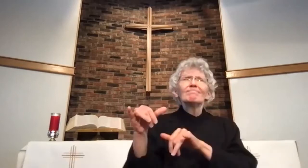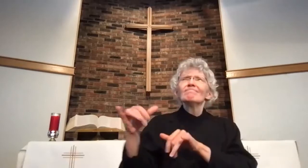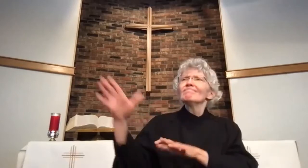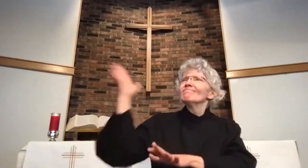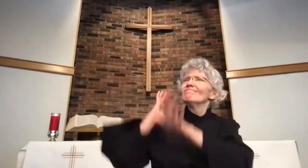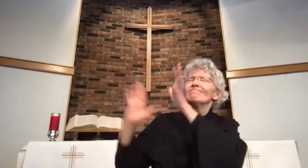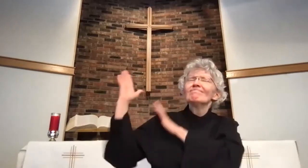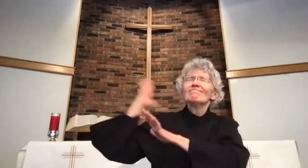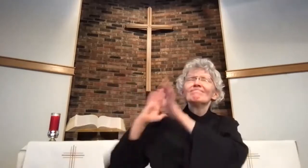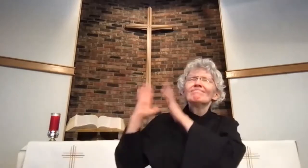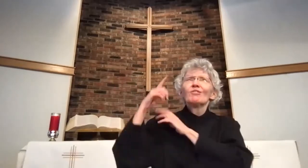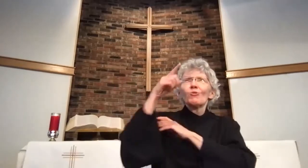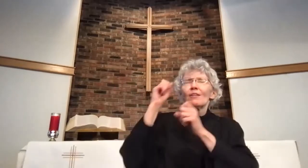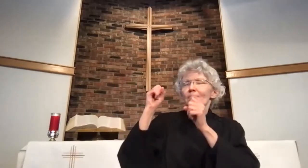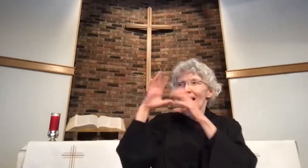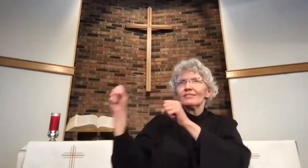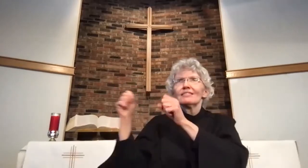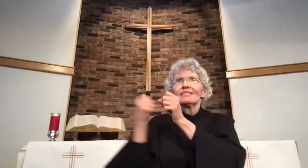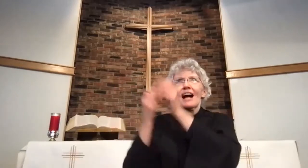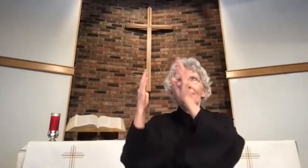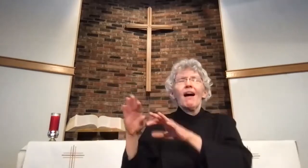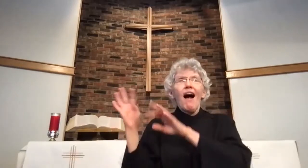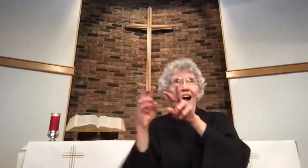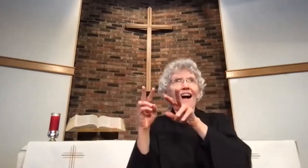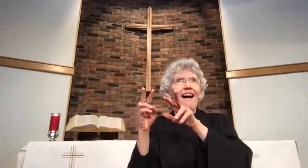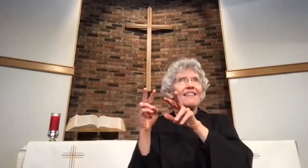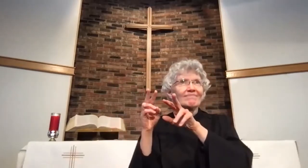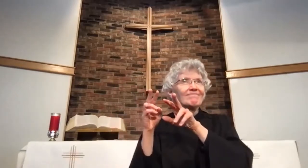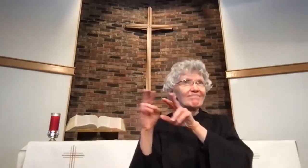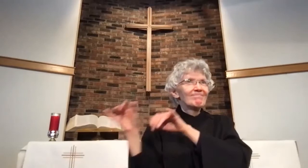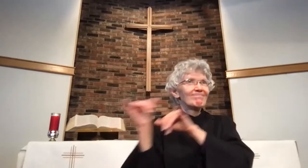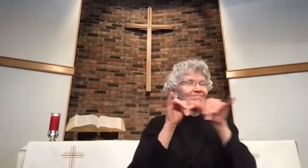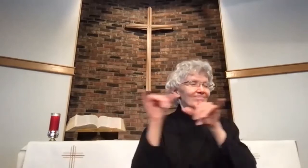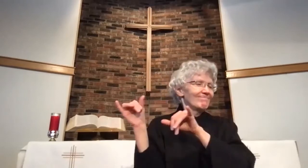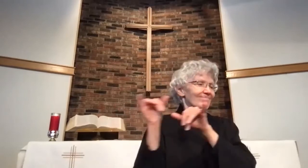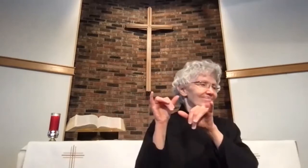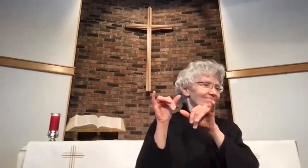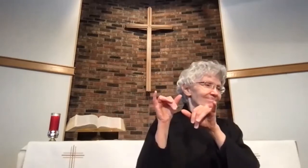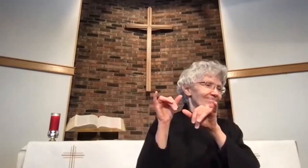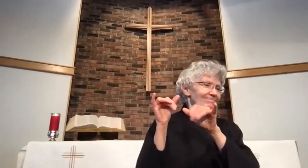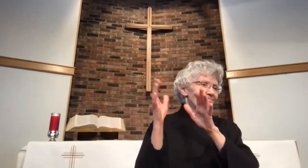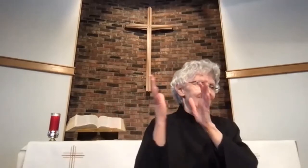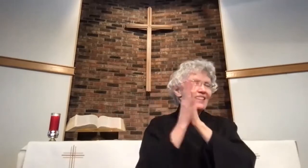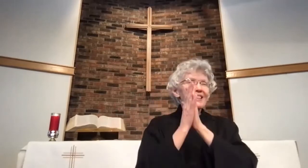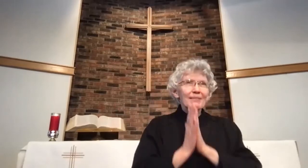us today, Lord Jesus, just as you amazed your disciples on that mountain so long ago.